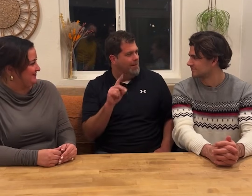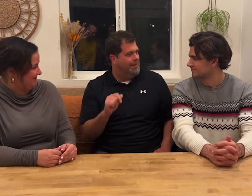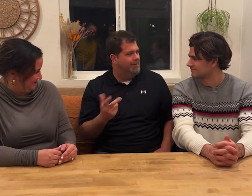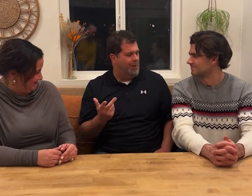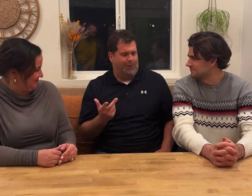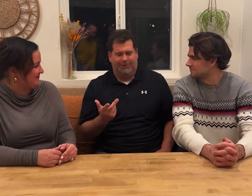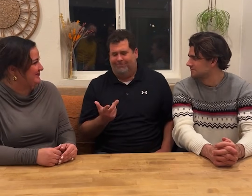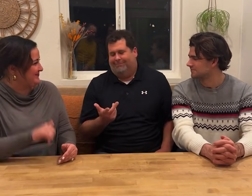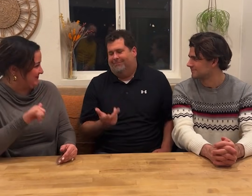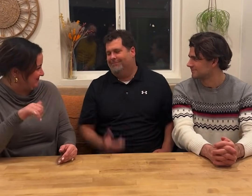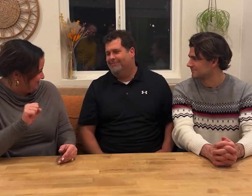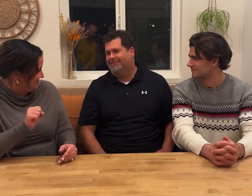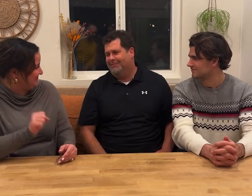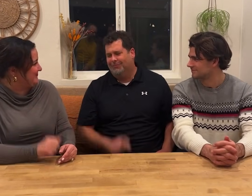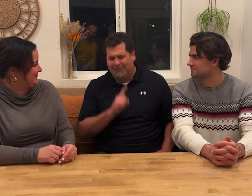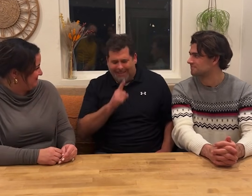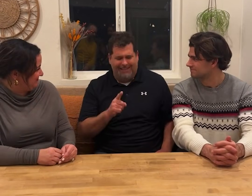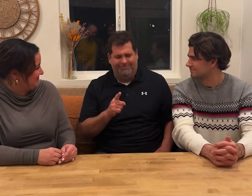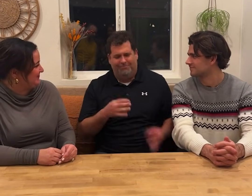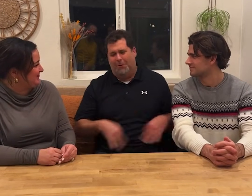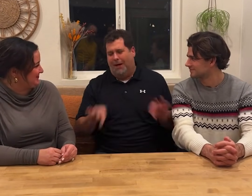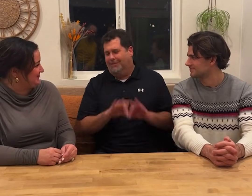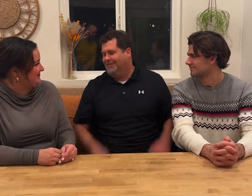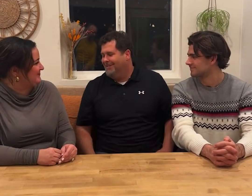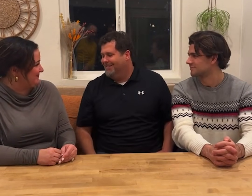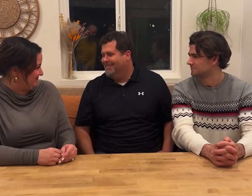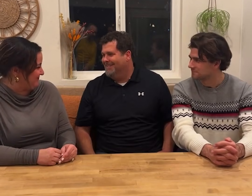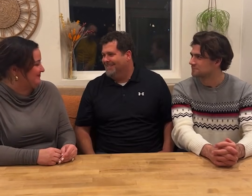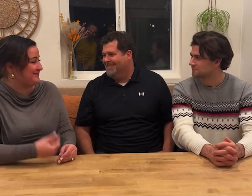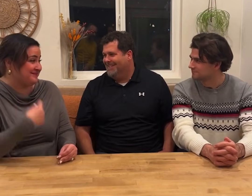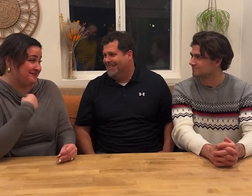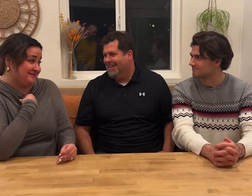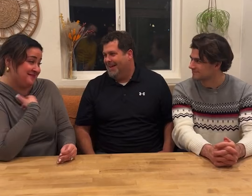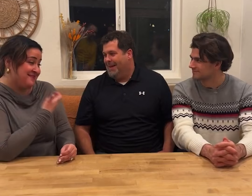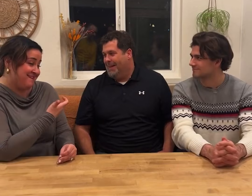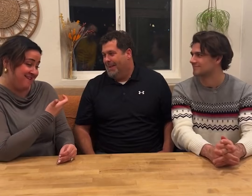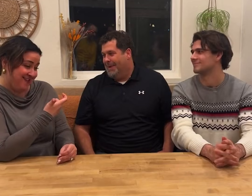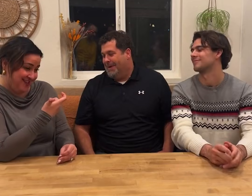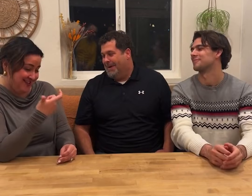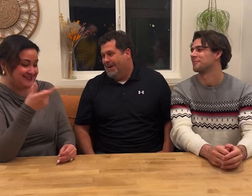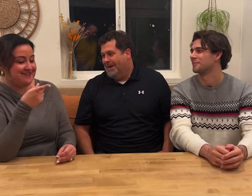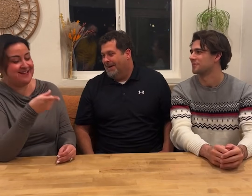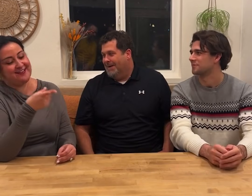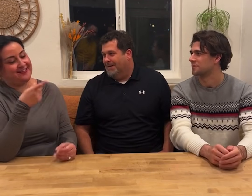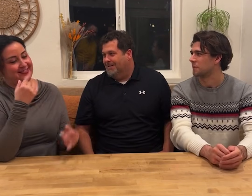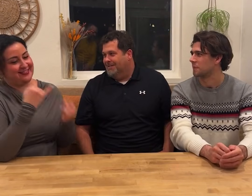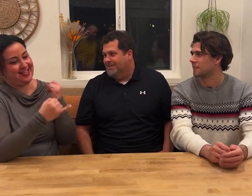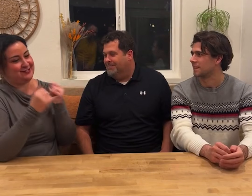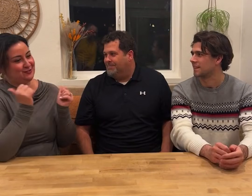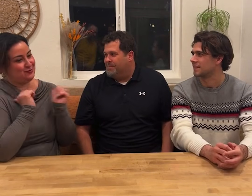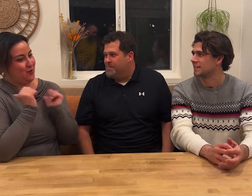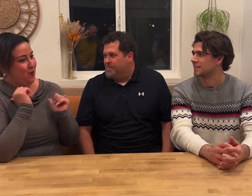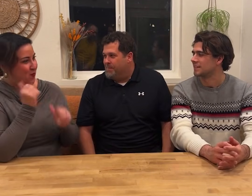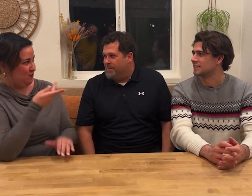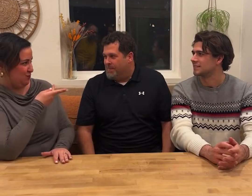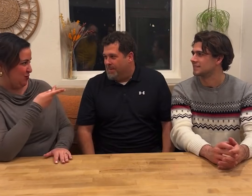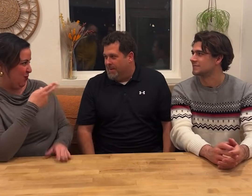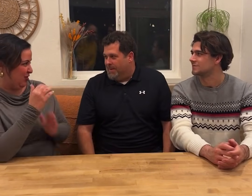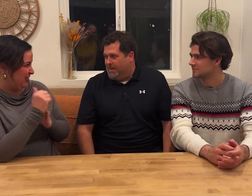being deaf, Corey being CODA, of course, it was just priceless. So watching the